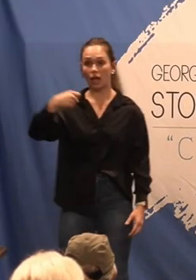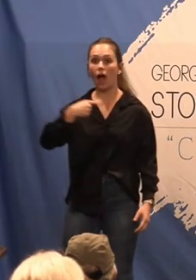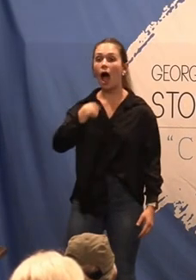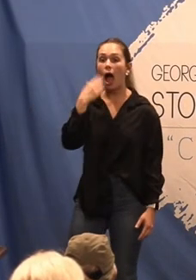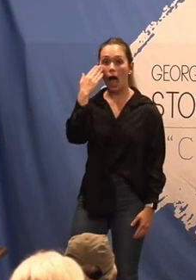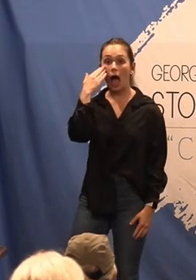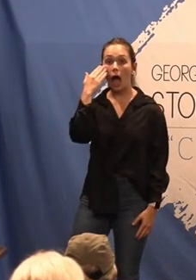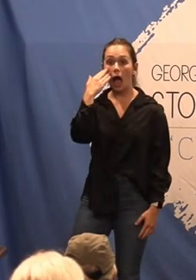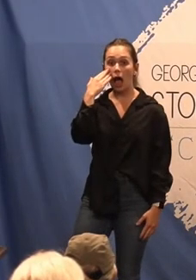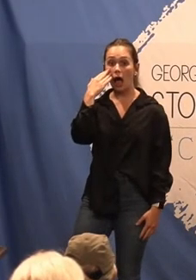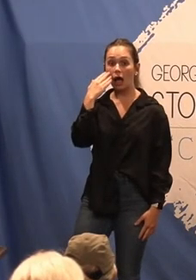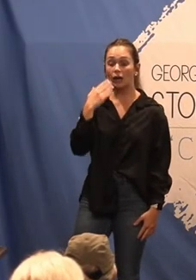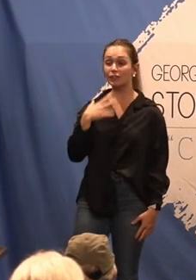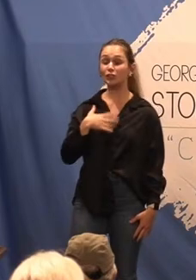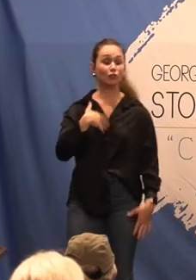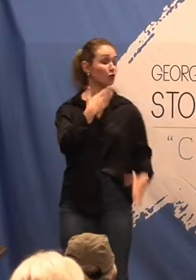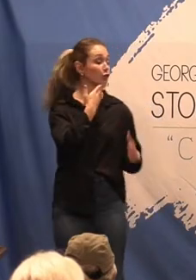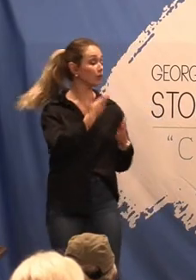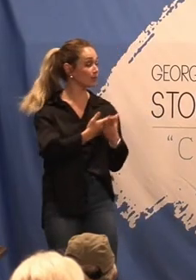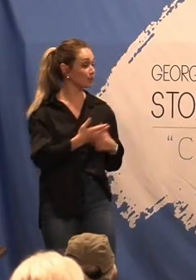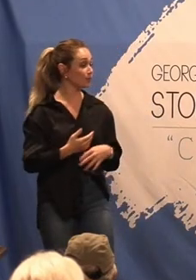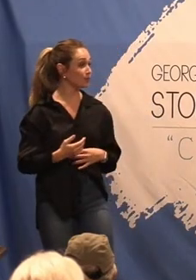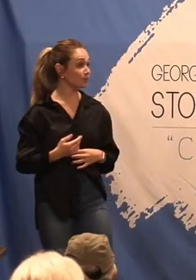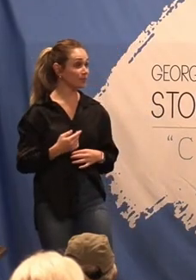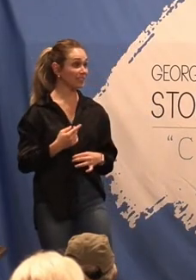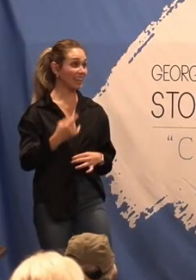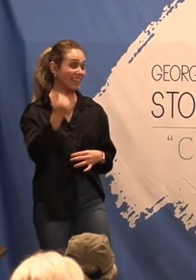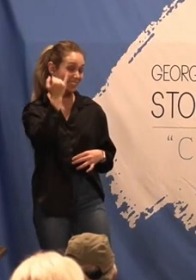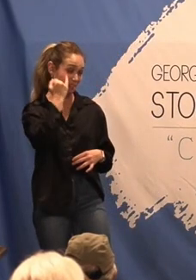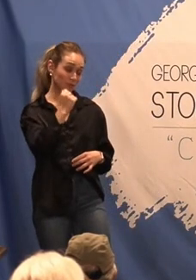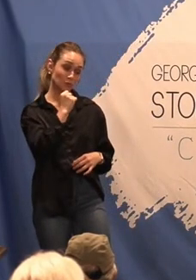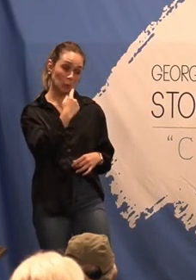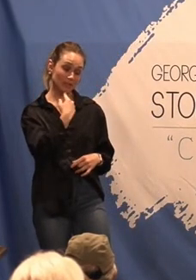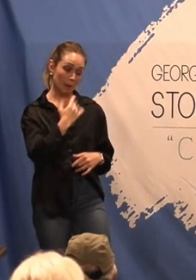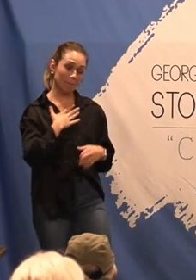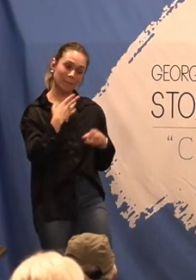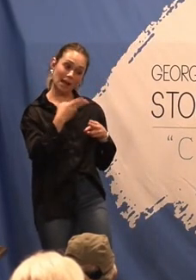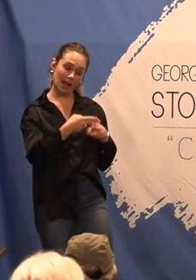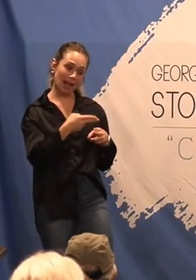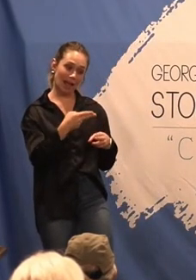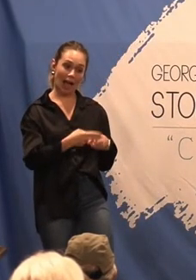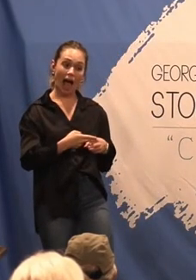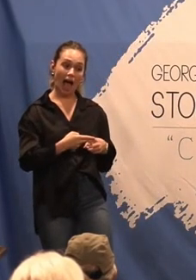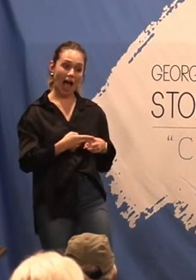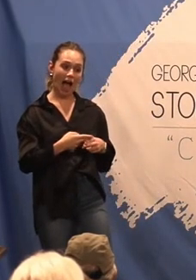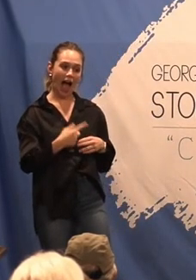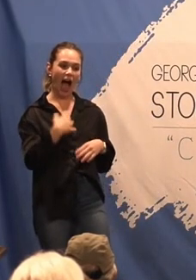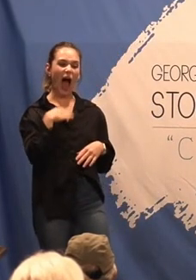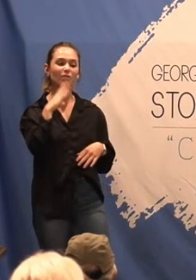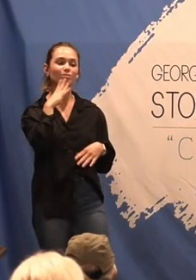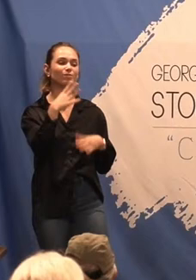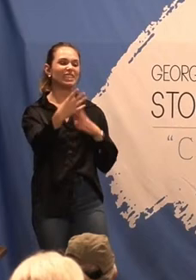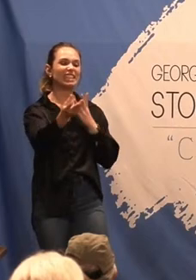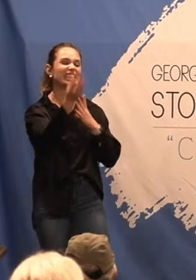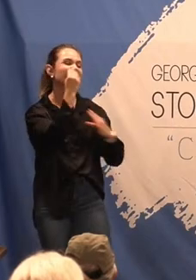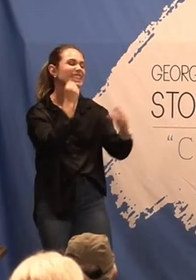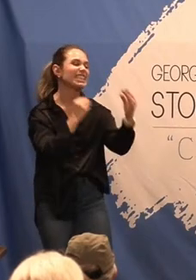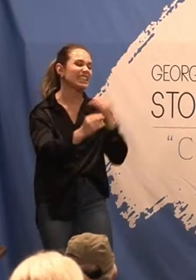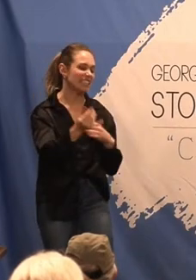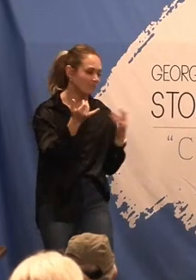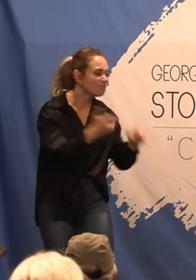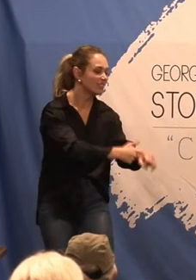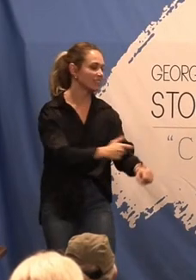your name. Good. Because if you don't say my name, I'm going to eat you on the